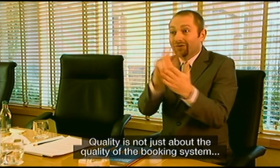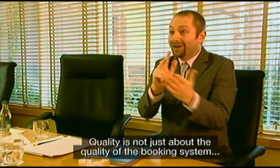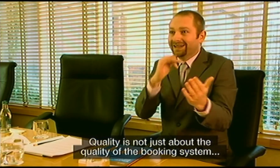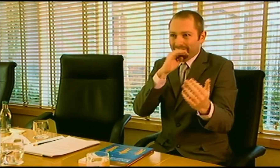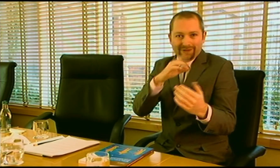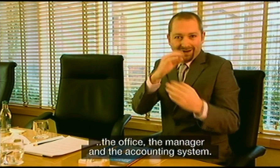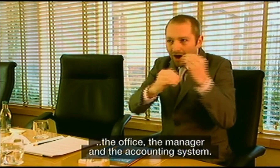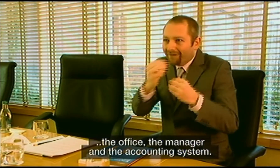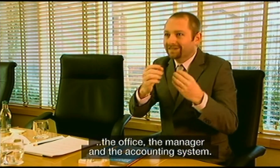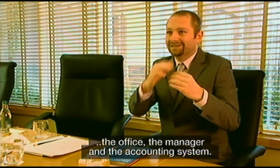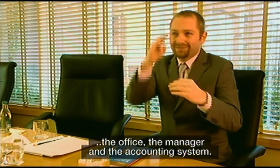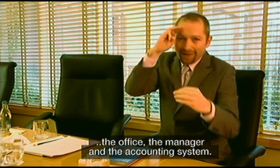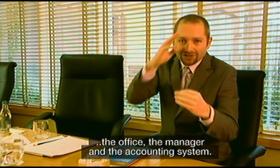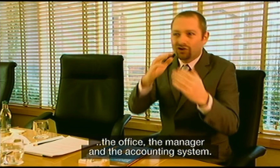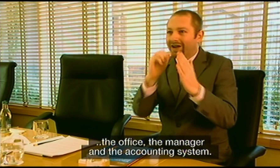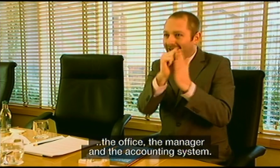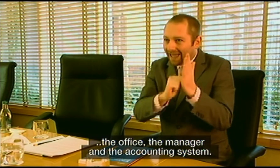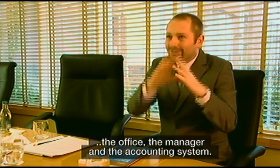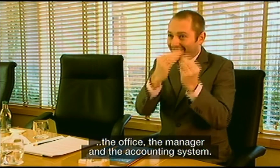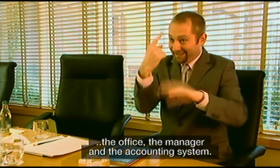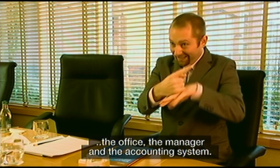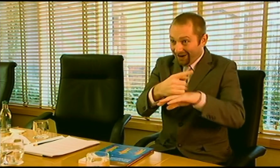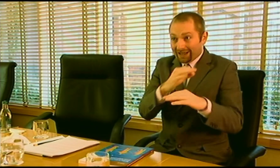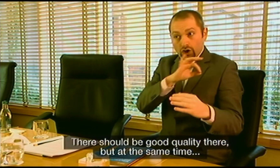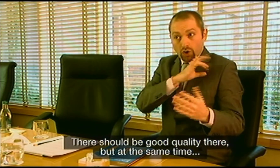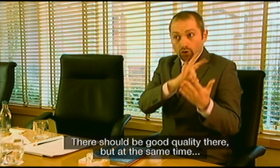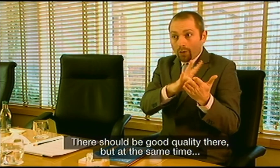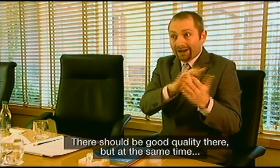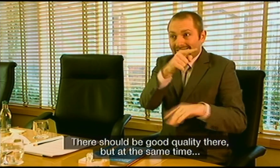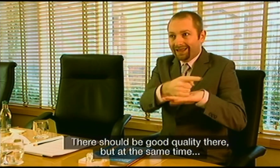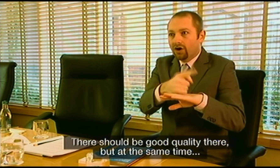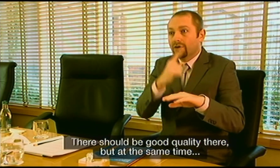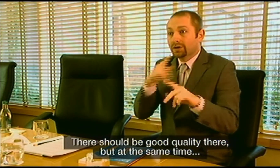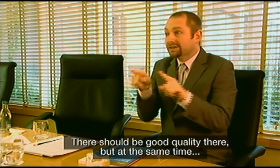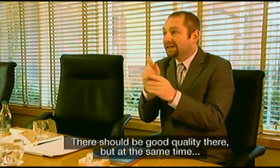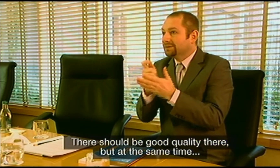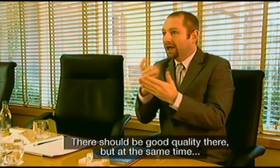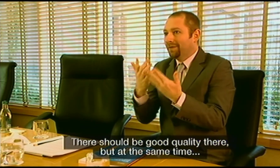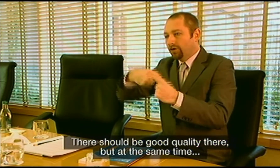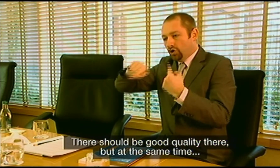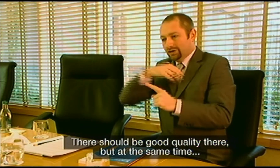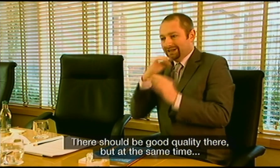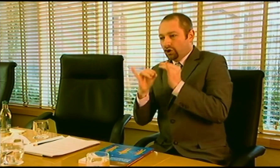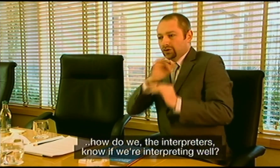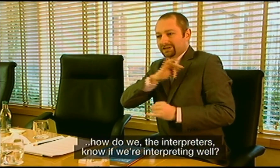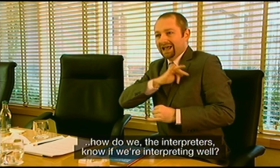the manager, and the accounting system. There should be good quality there, but at the same time, how do we, the interpreters, know if